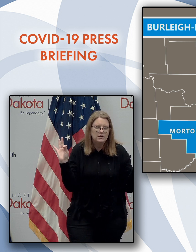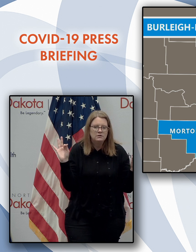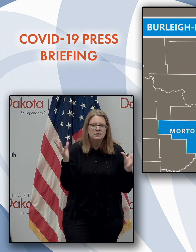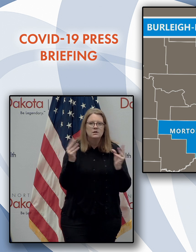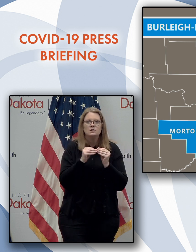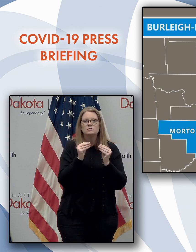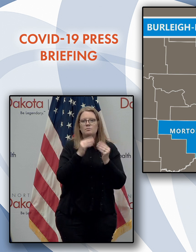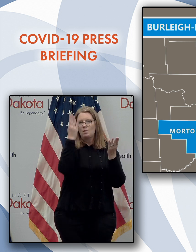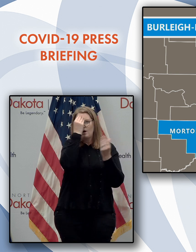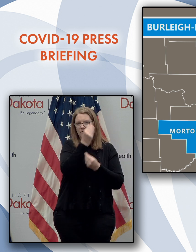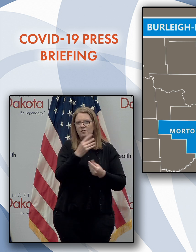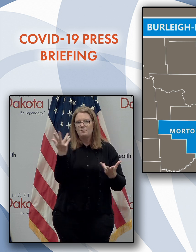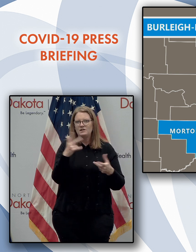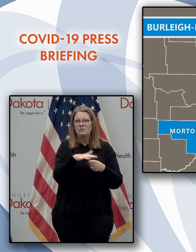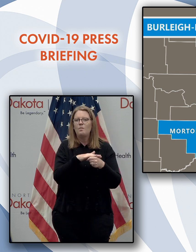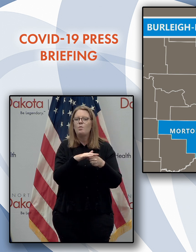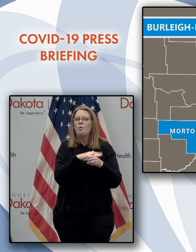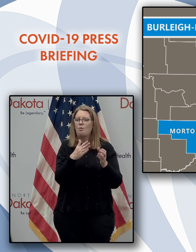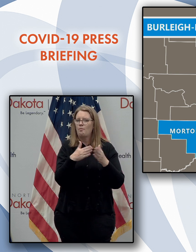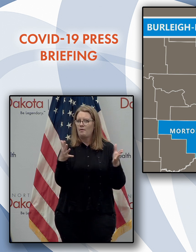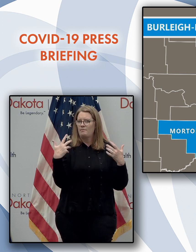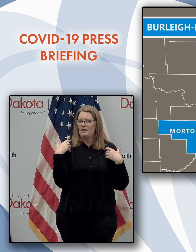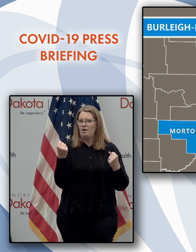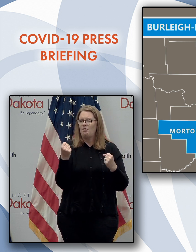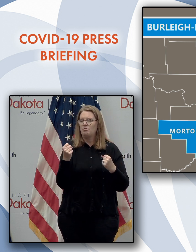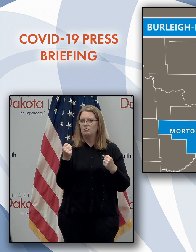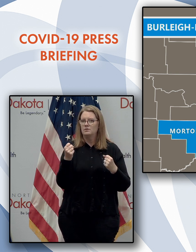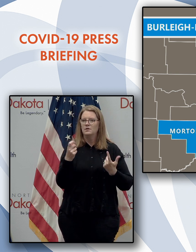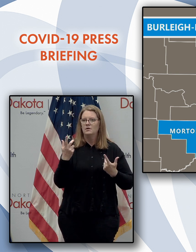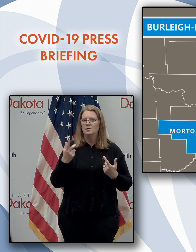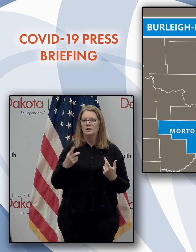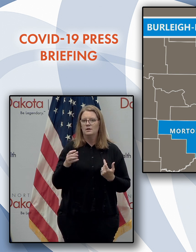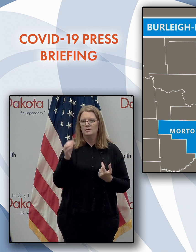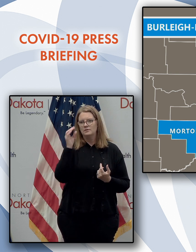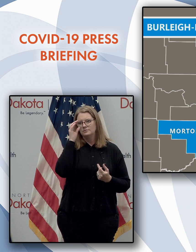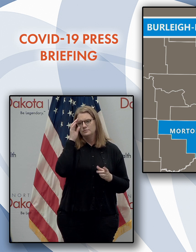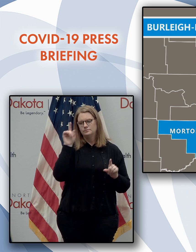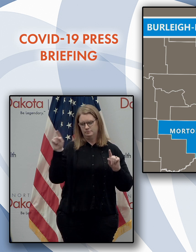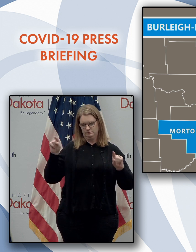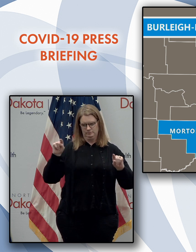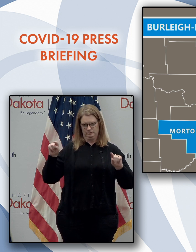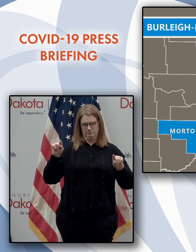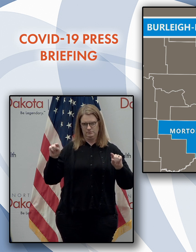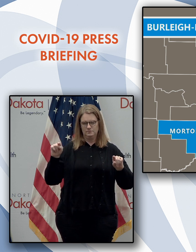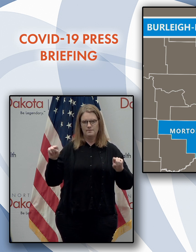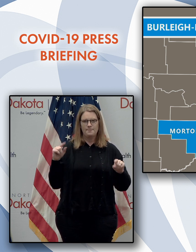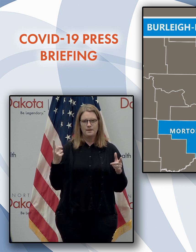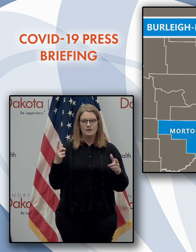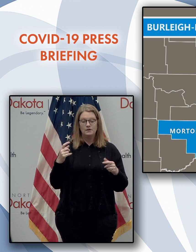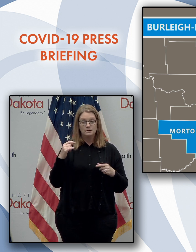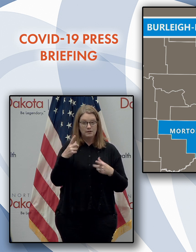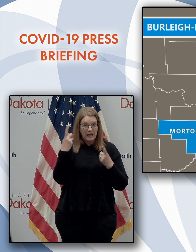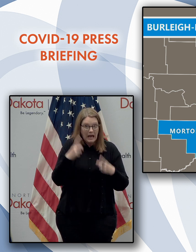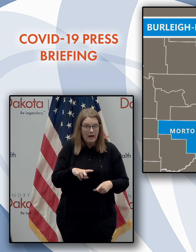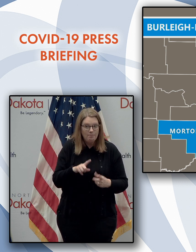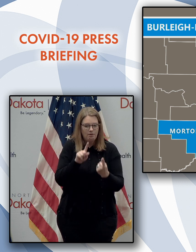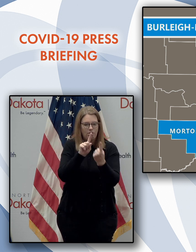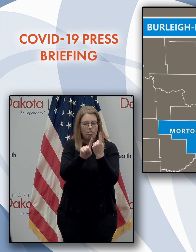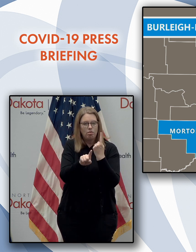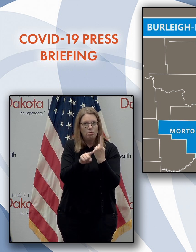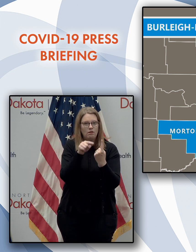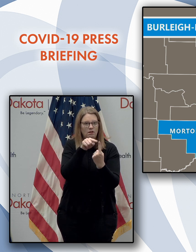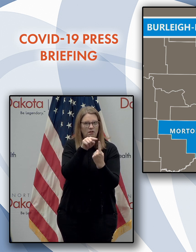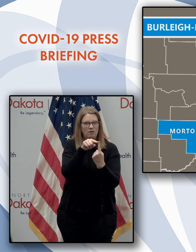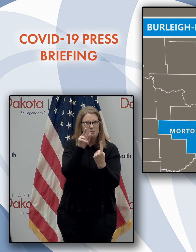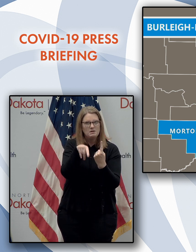information from those local public health units. And if you again have been in contact with someone who's positive,